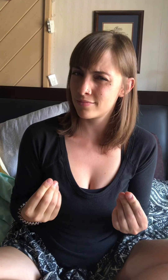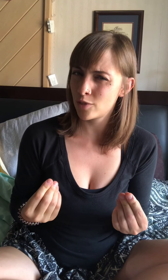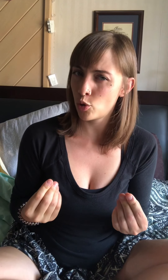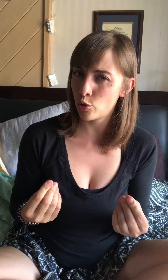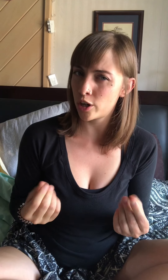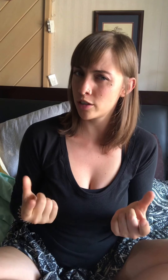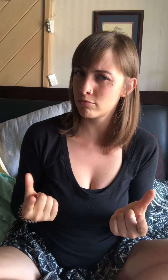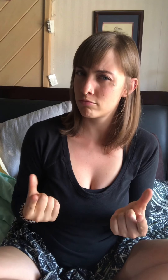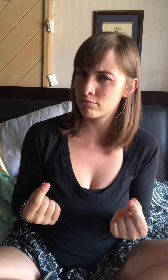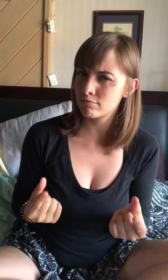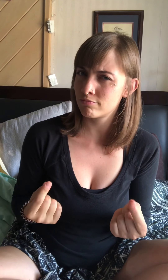Or.